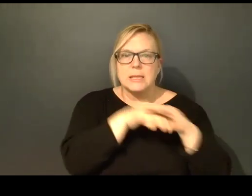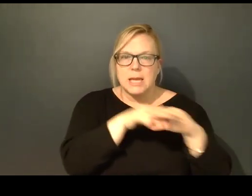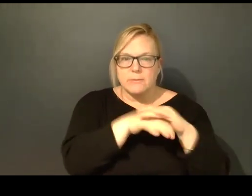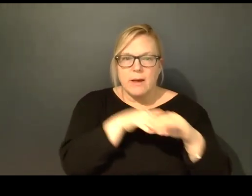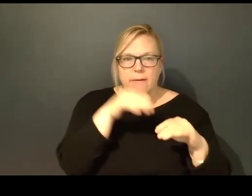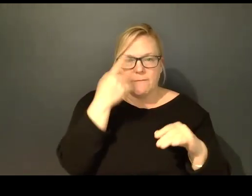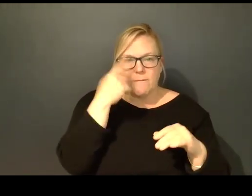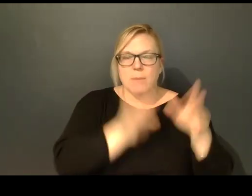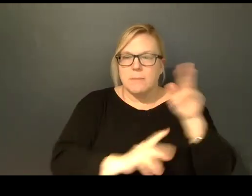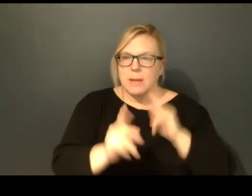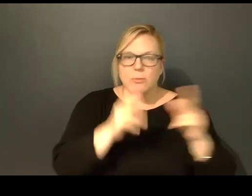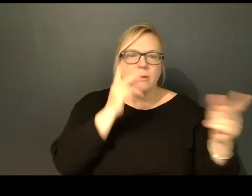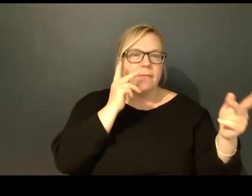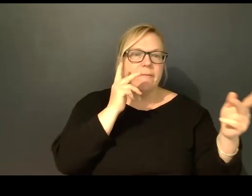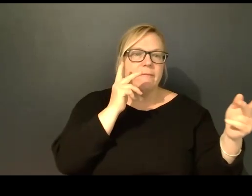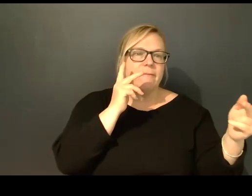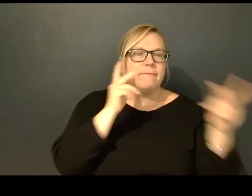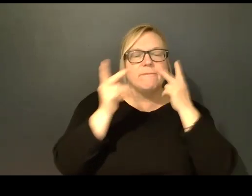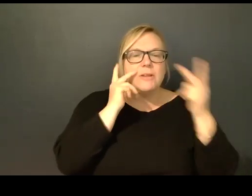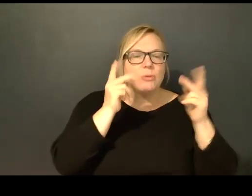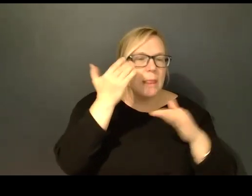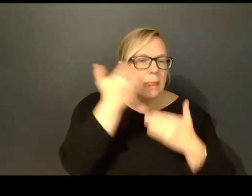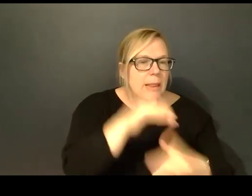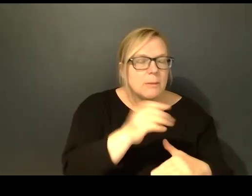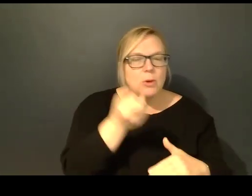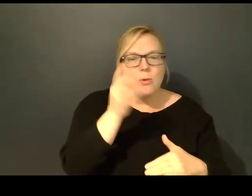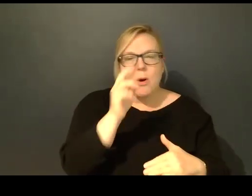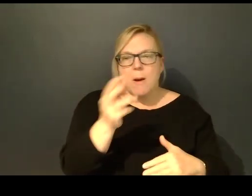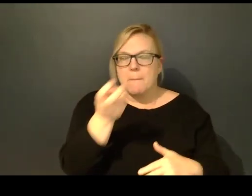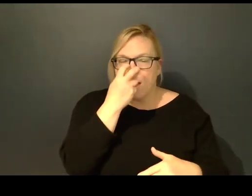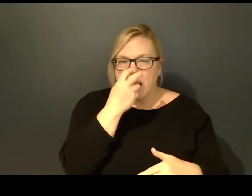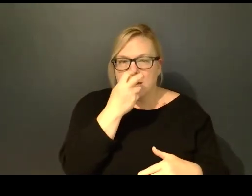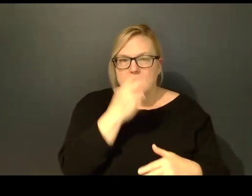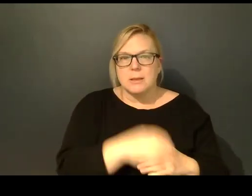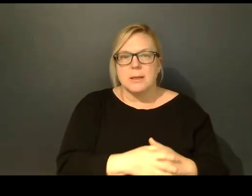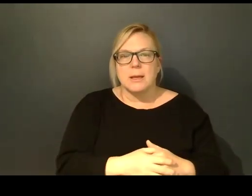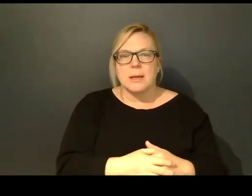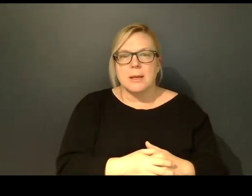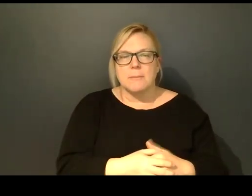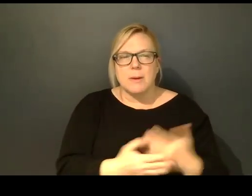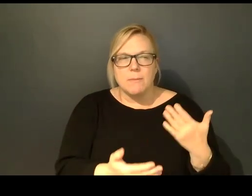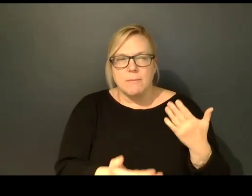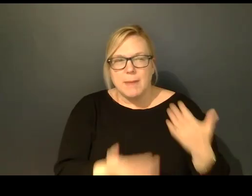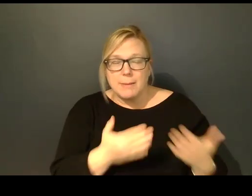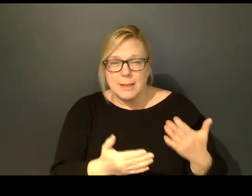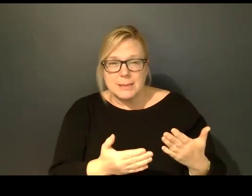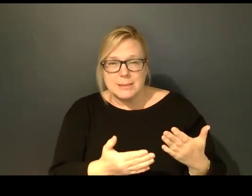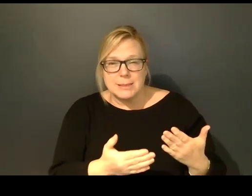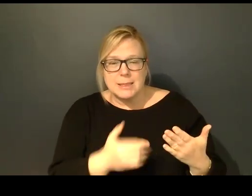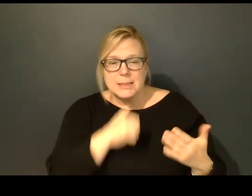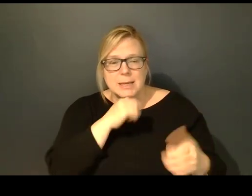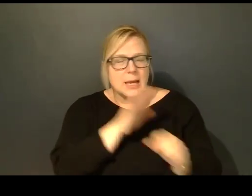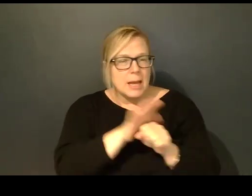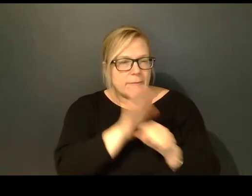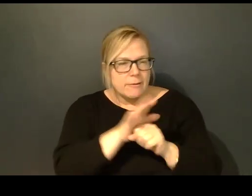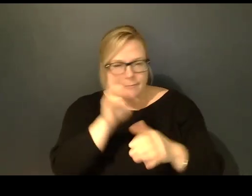You and I have worked to make our own website here more accessible from that side. Is it just a matter of a lack of foresight or a lack